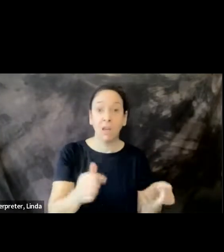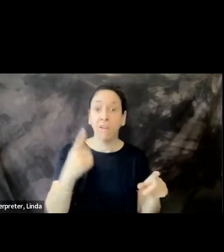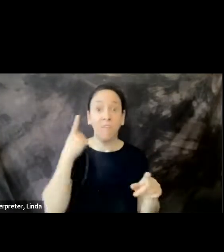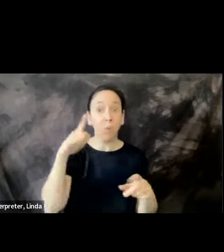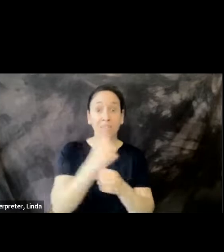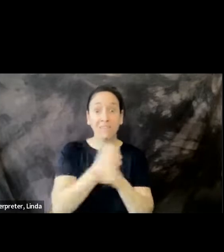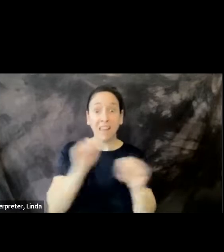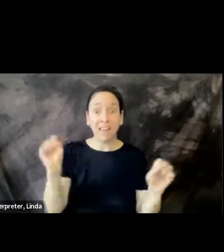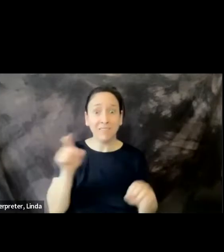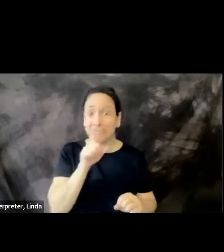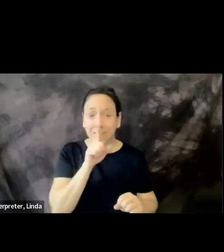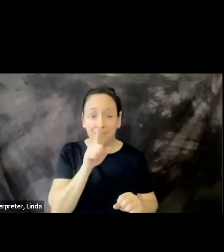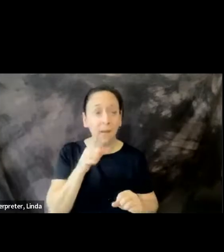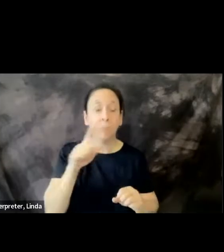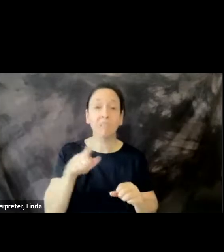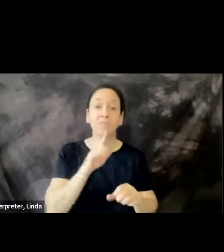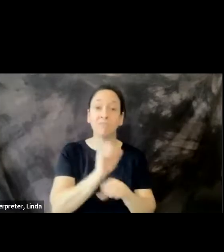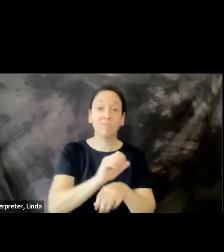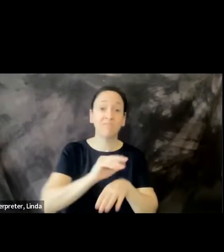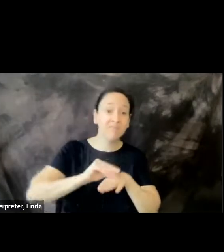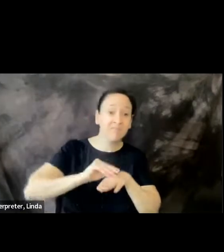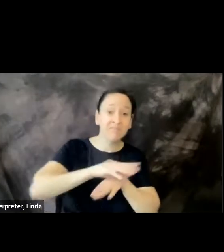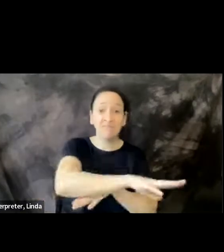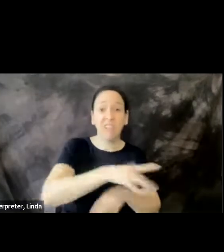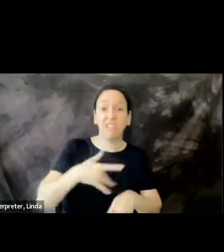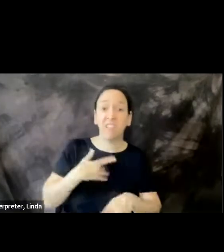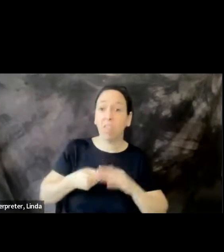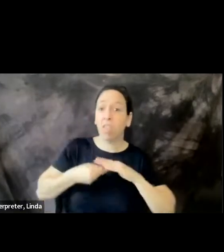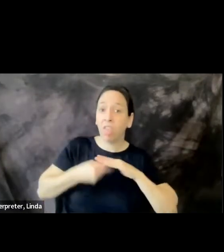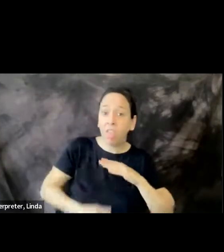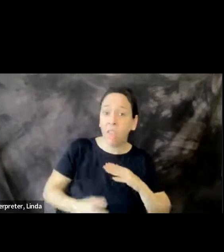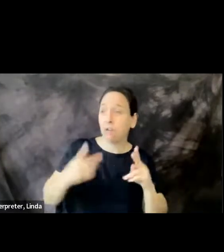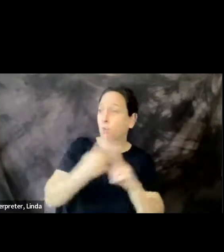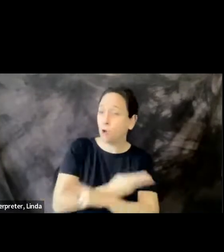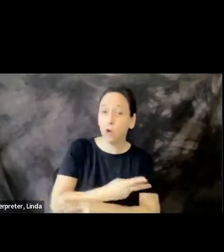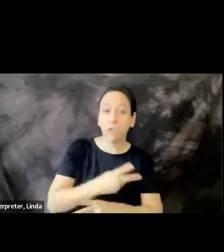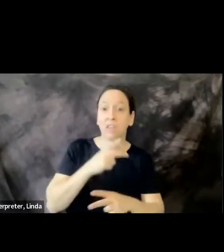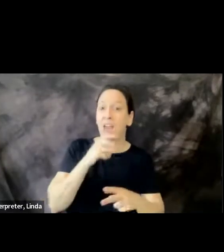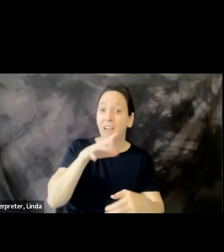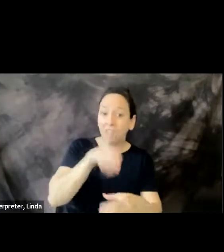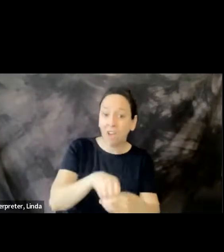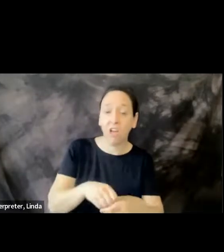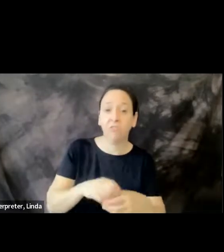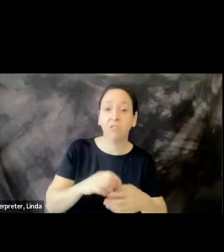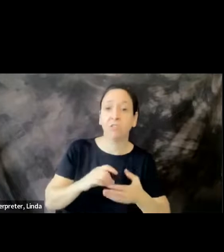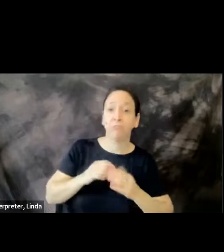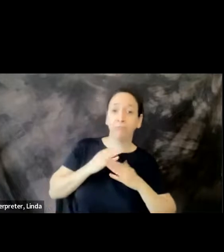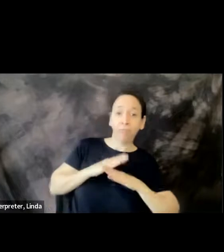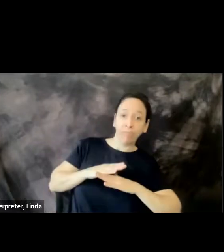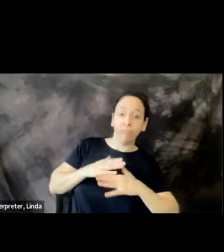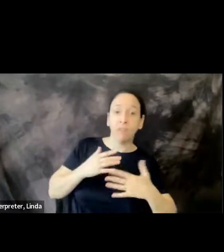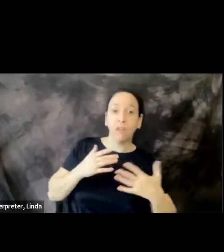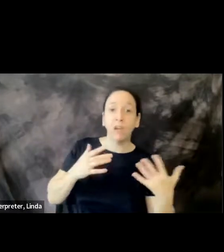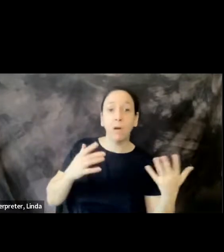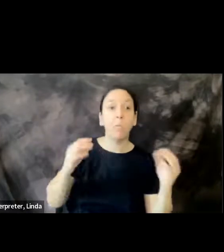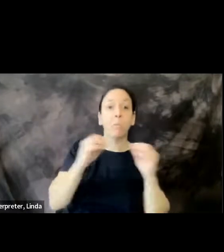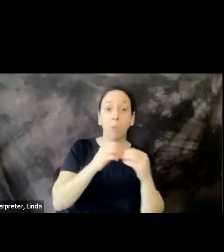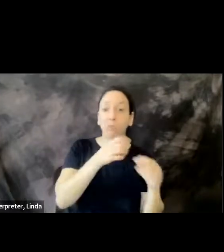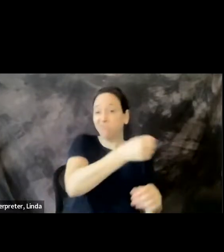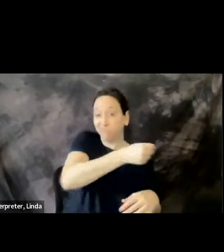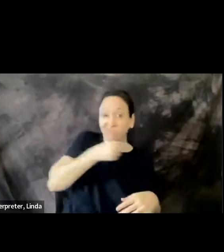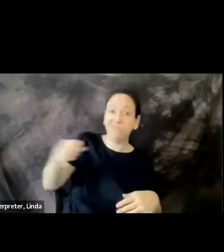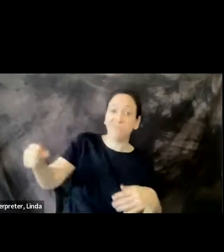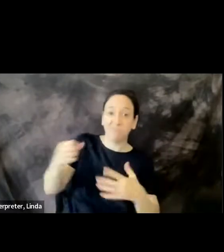to their schools, less supported by their schools, and preemptively profiled, judged, and criminalized.